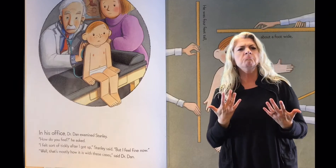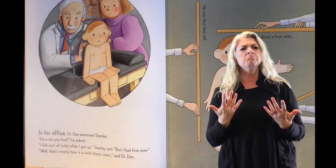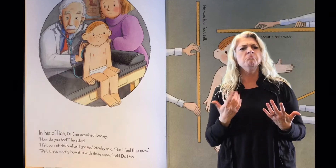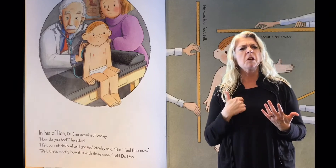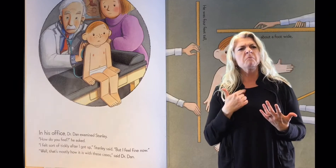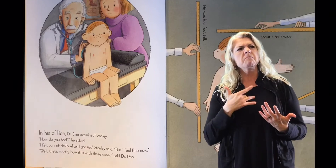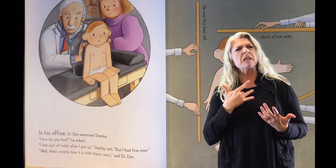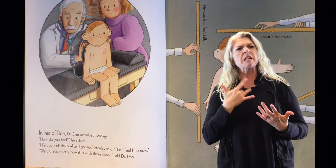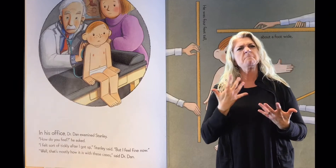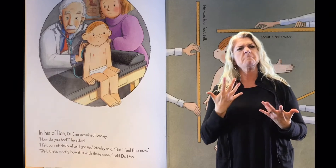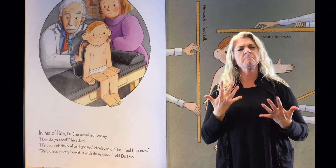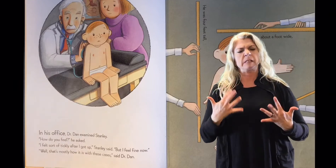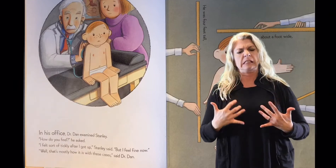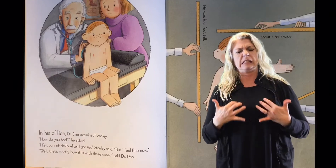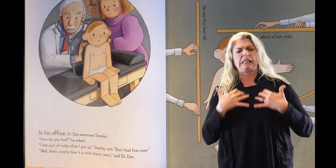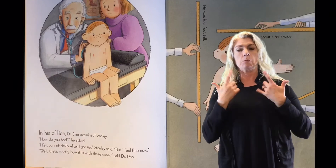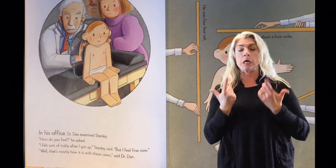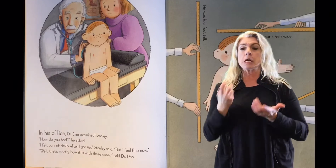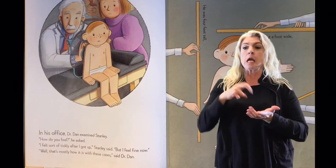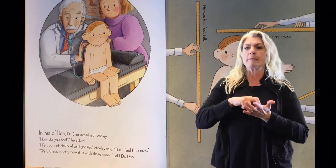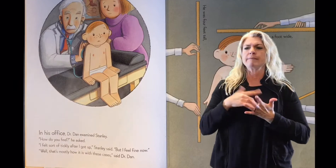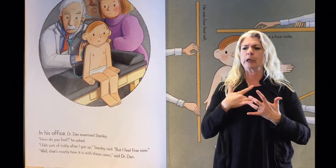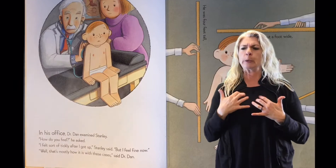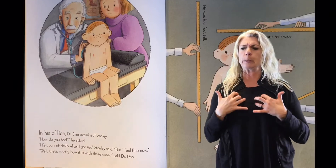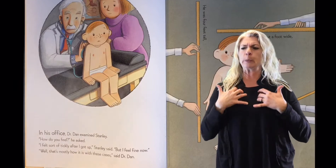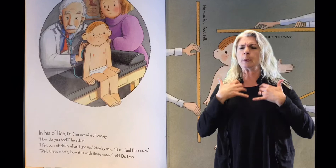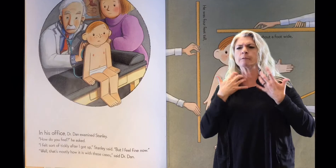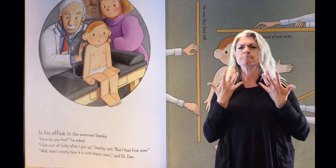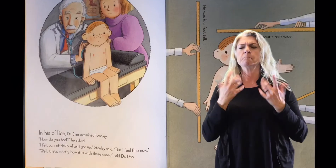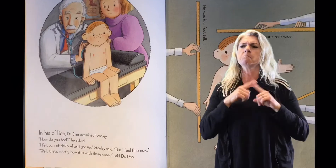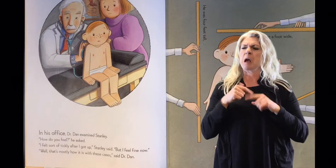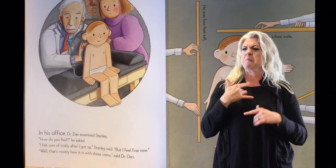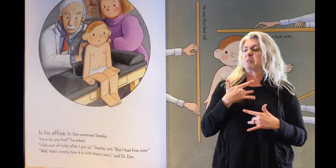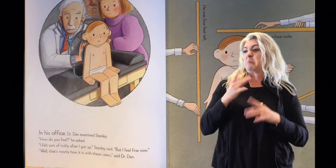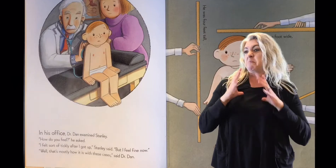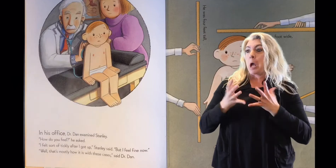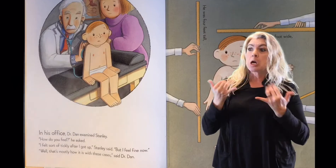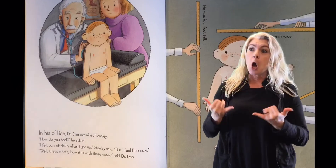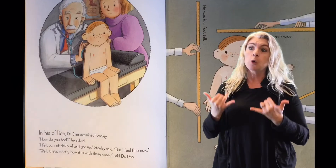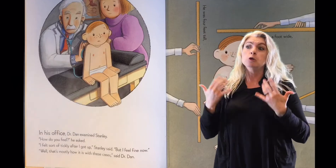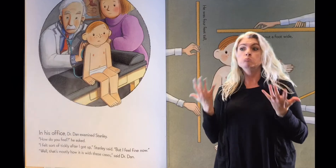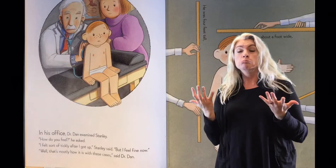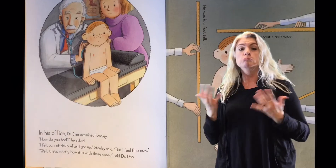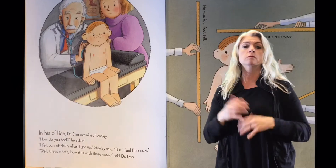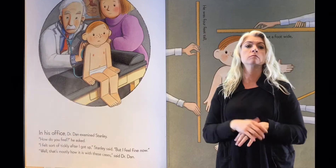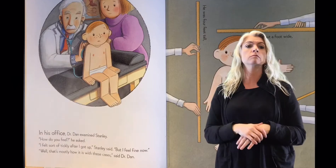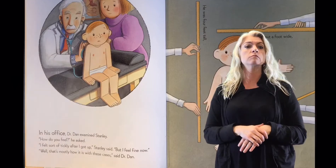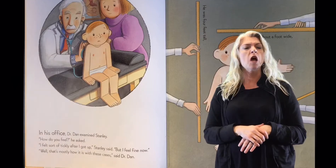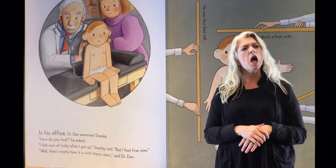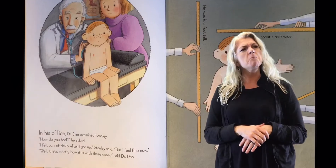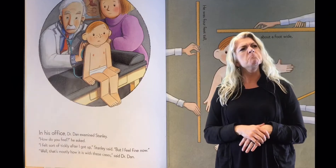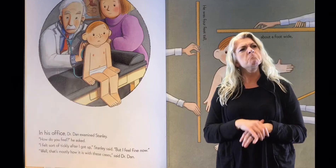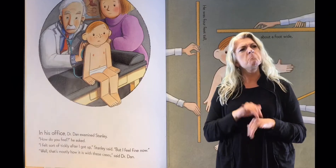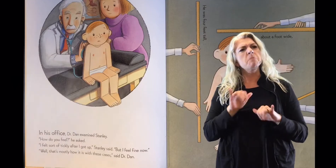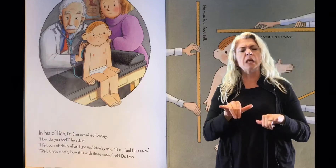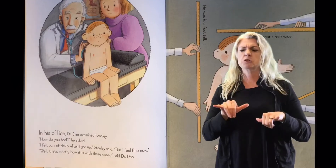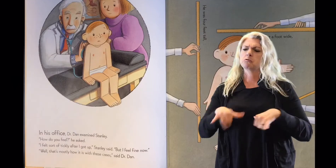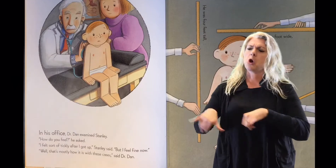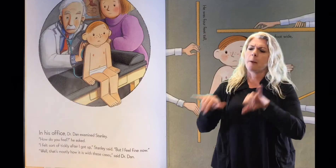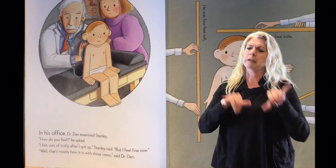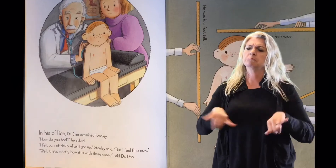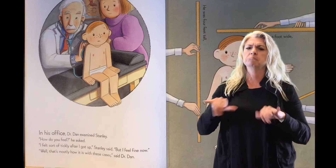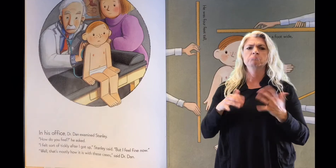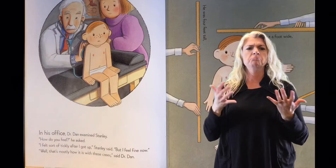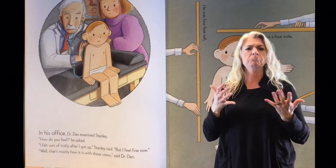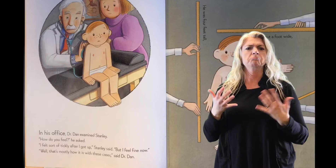of tickly after I got up," Stanley said. "But I feel fine now." "Well, that's mostly how